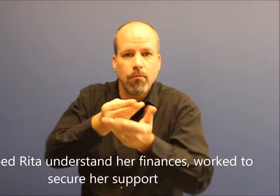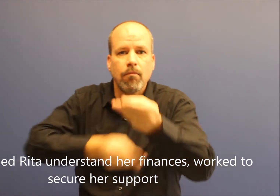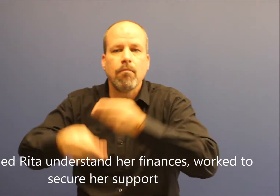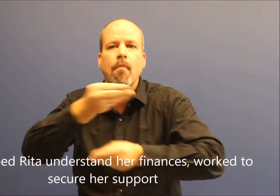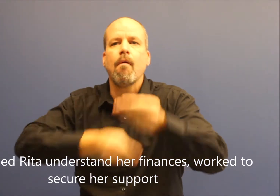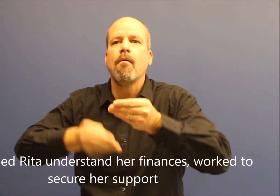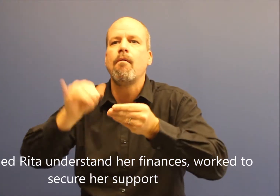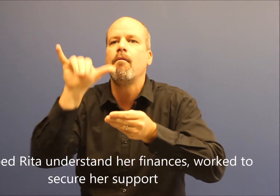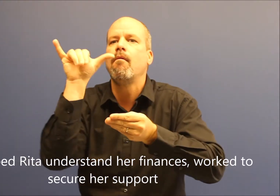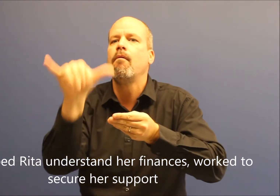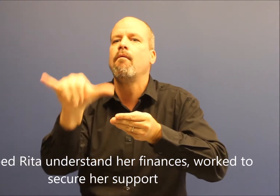understand her finances,